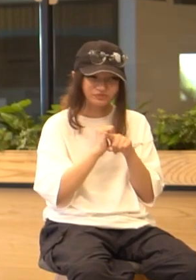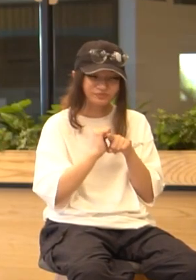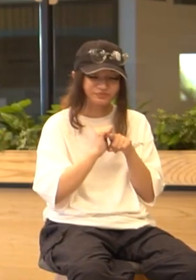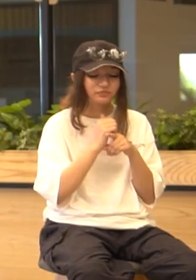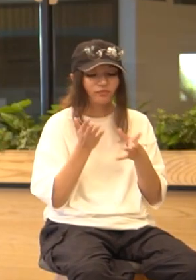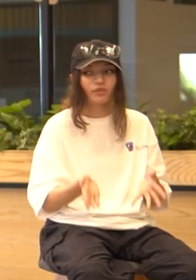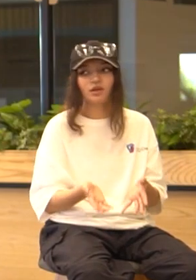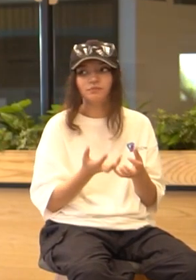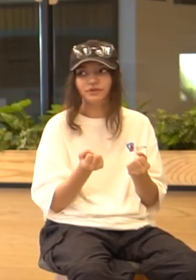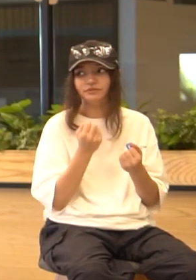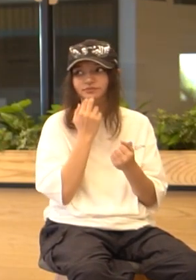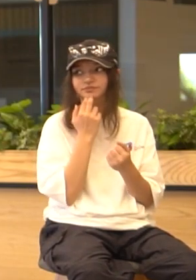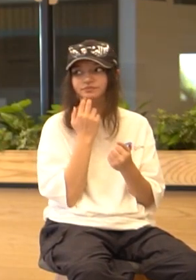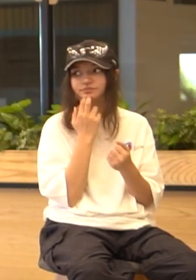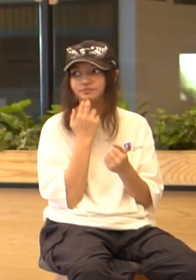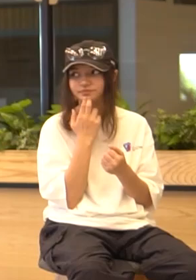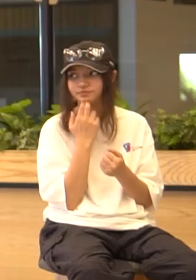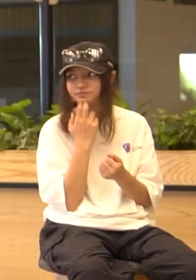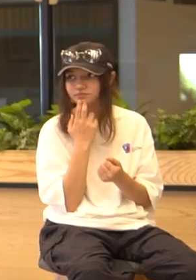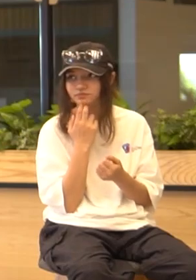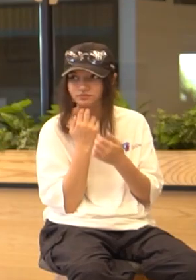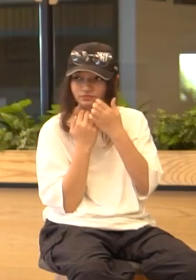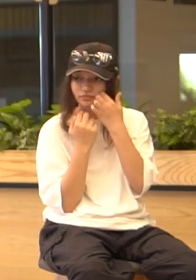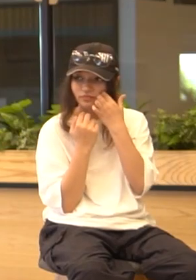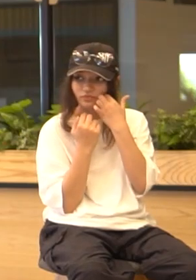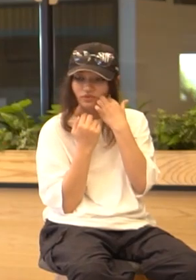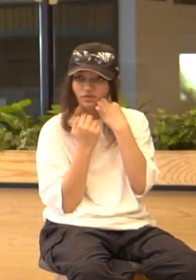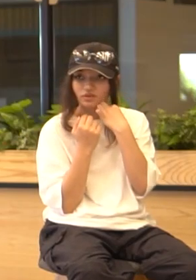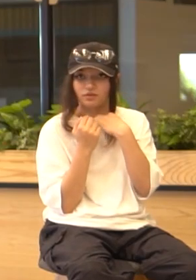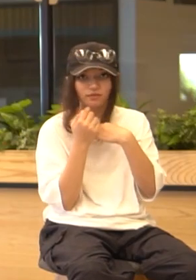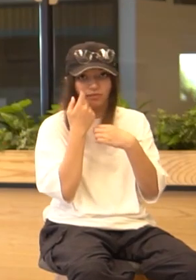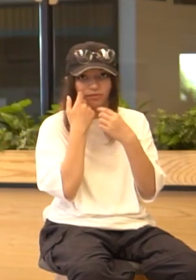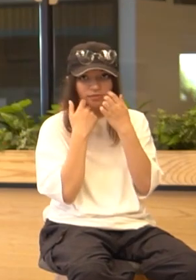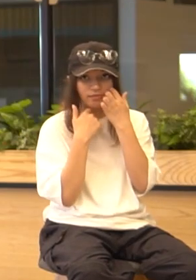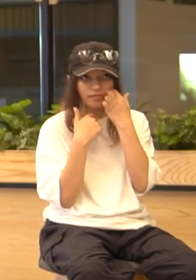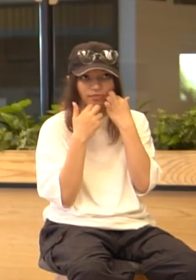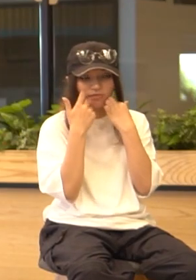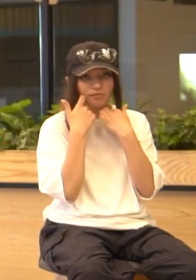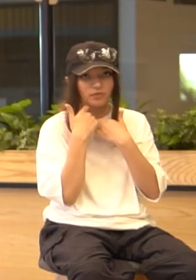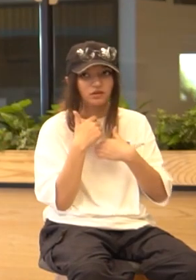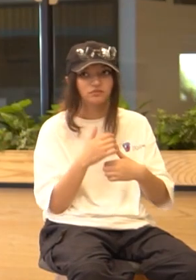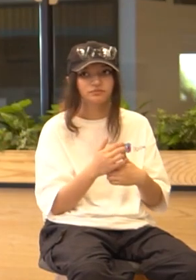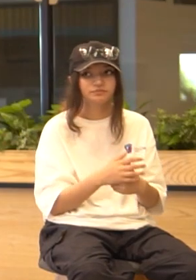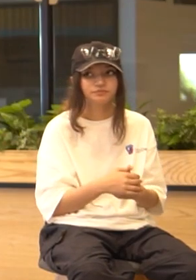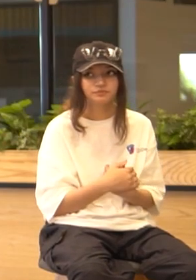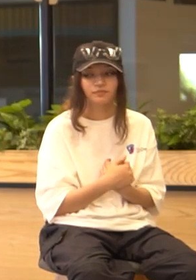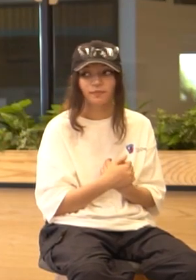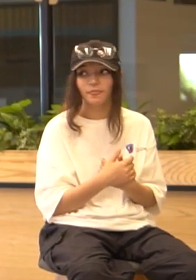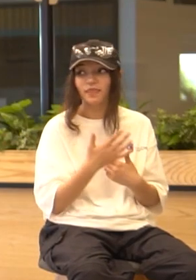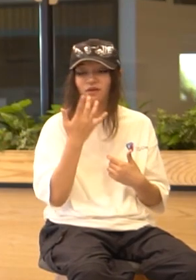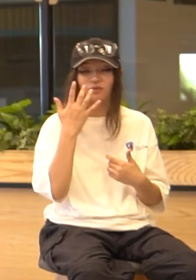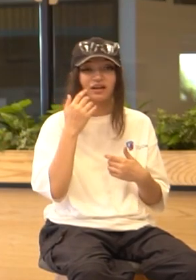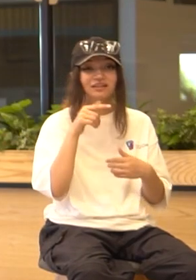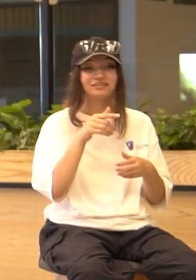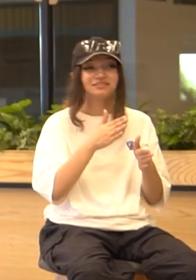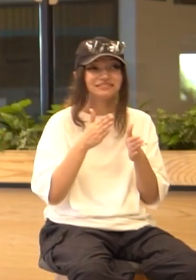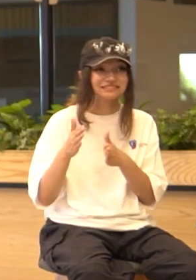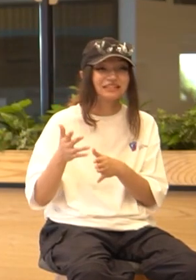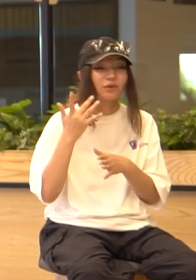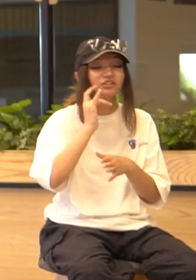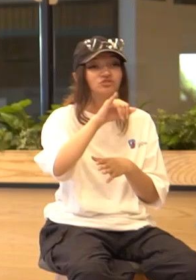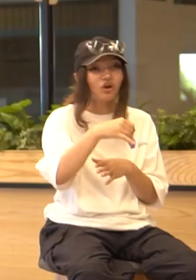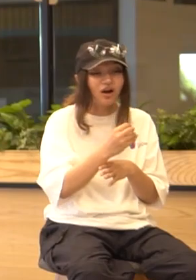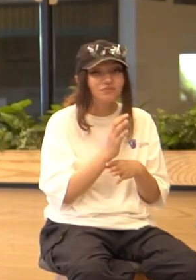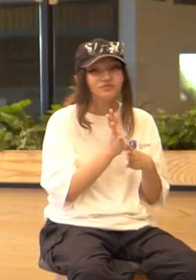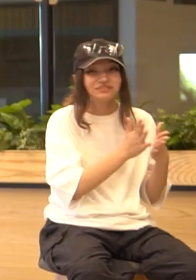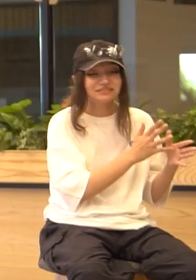gauges that you need. That's what Urdu requires a lot. So I'm working on it. However, because this is a side project, it takes a lot longer and